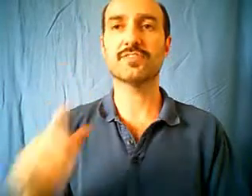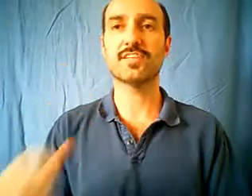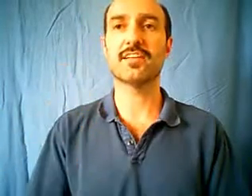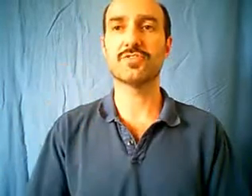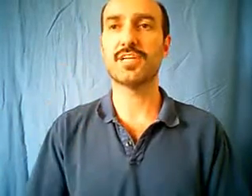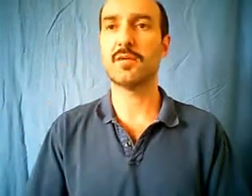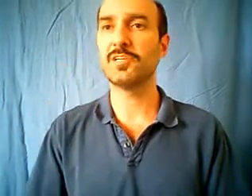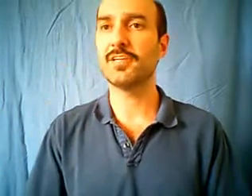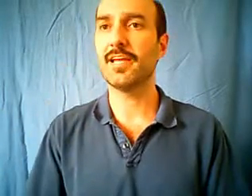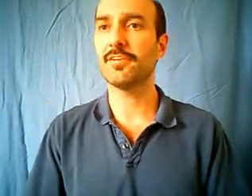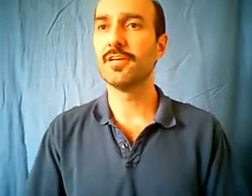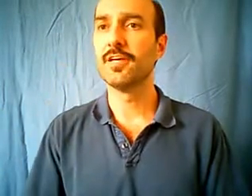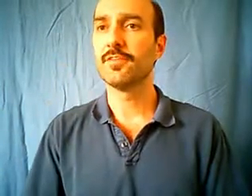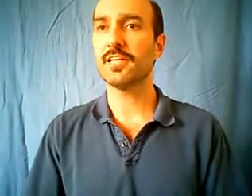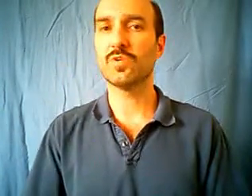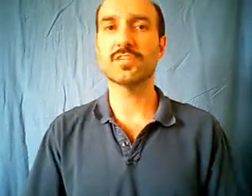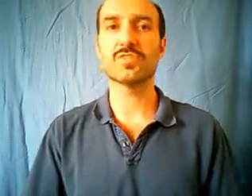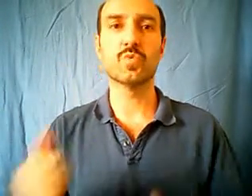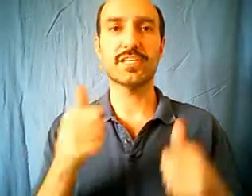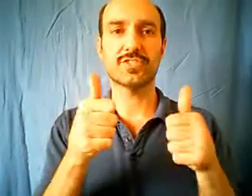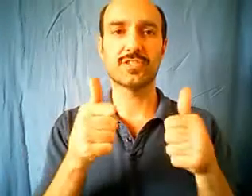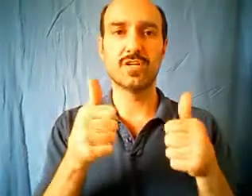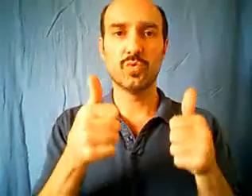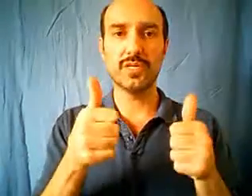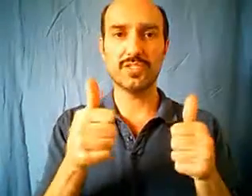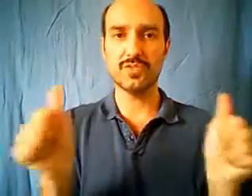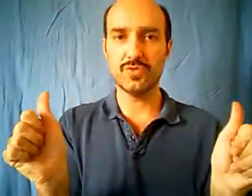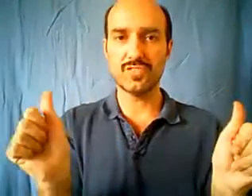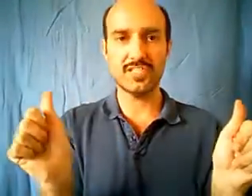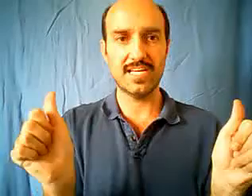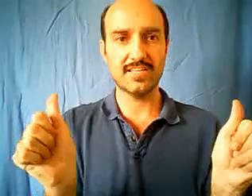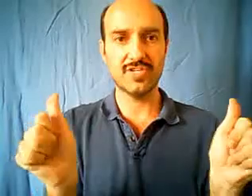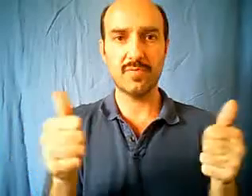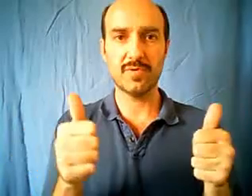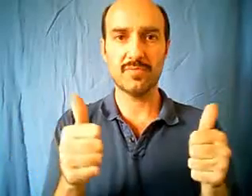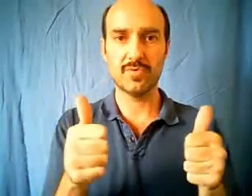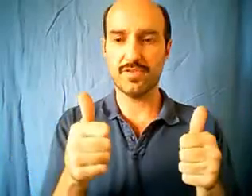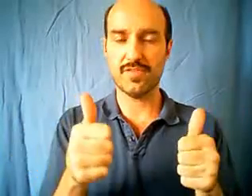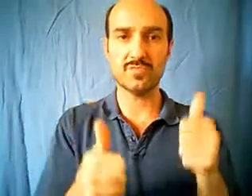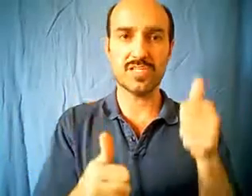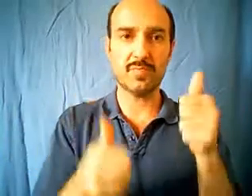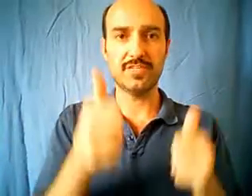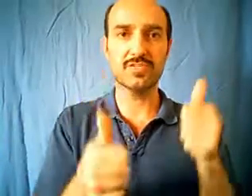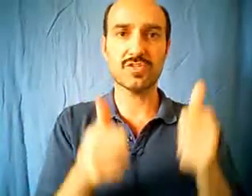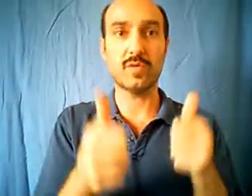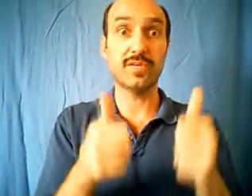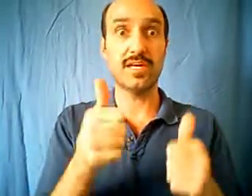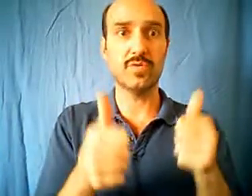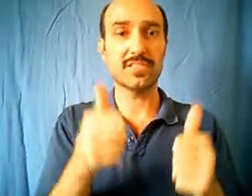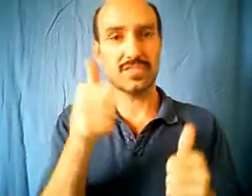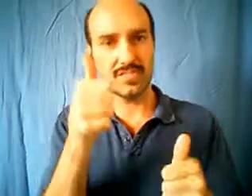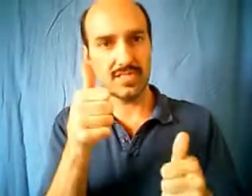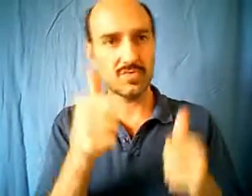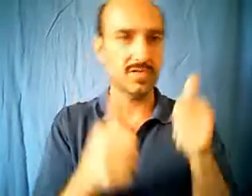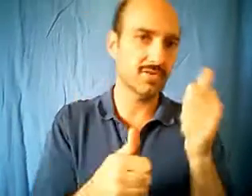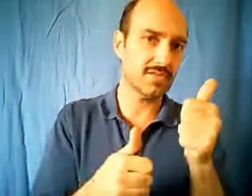hand as your dominant hand. The next one is which. Which, use this hand shape with your thumbs up. You just go up and down. Which, is it this one or is it this